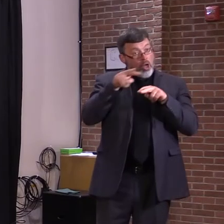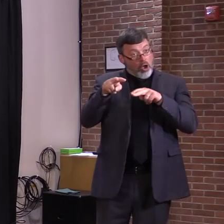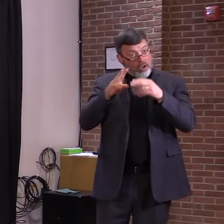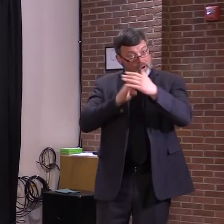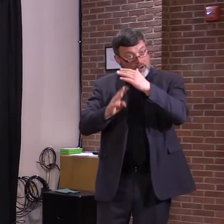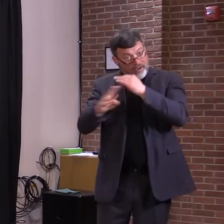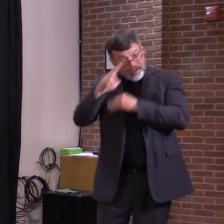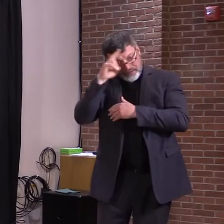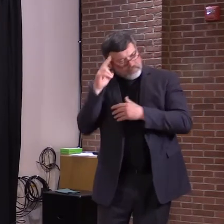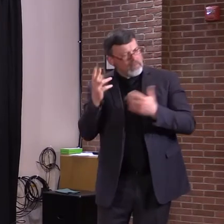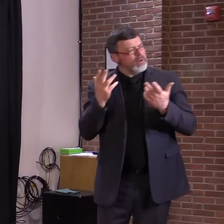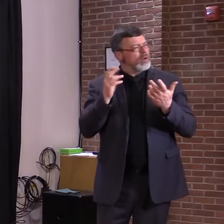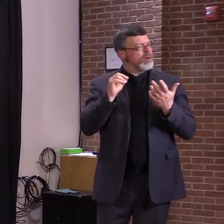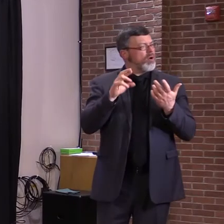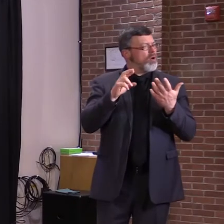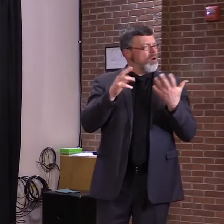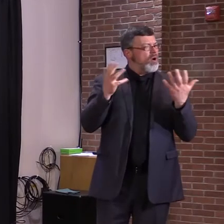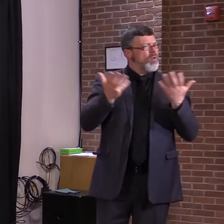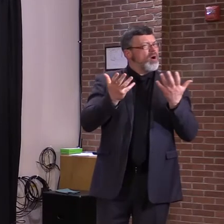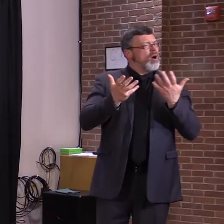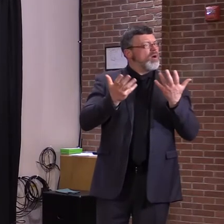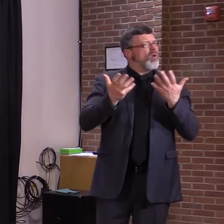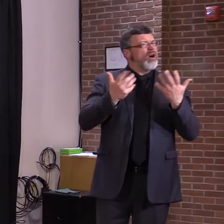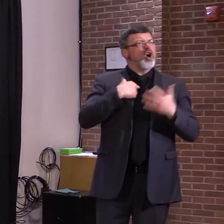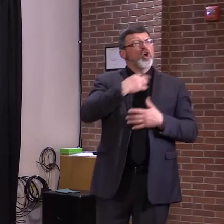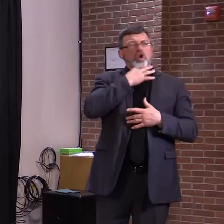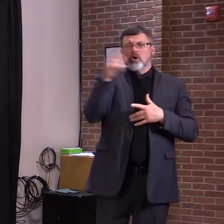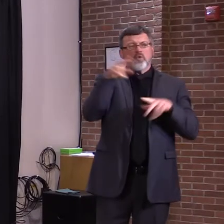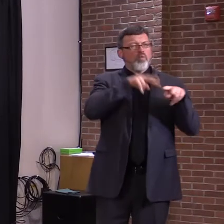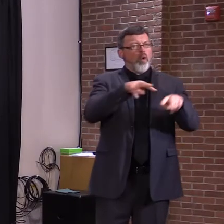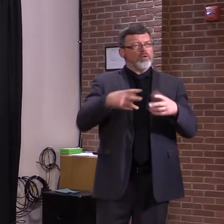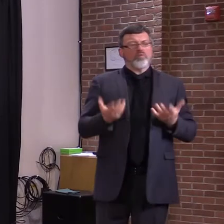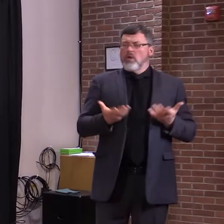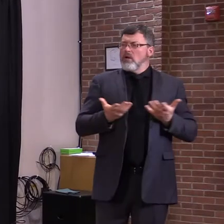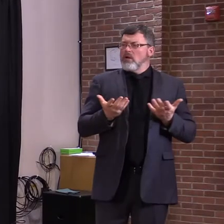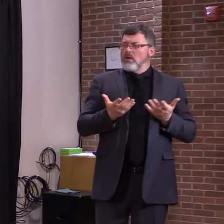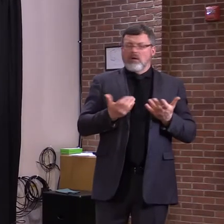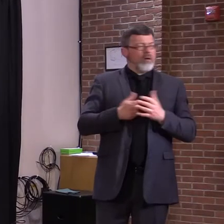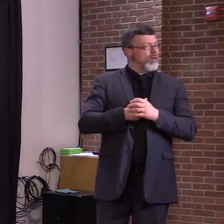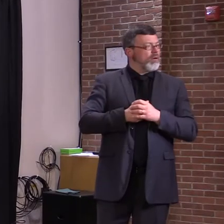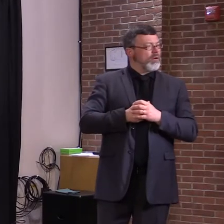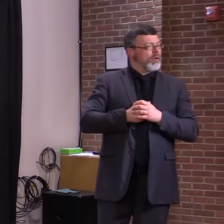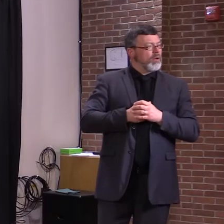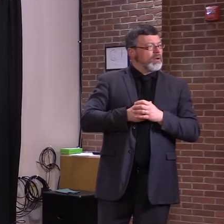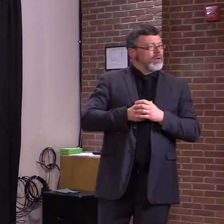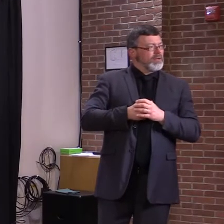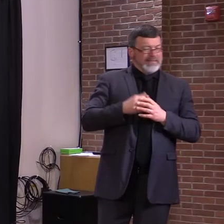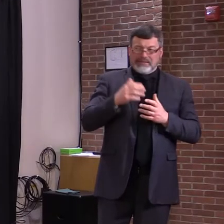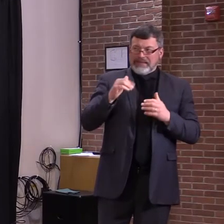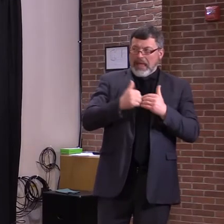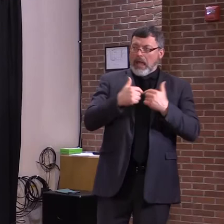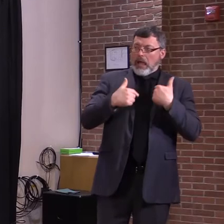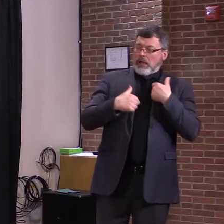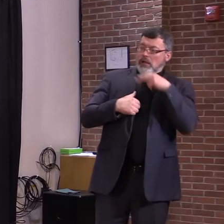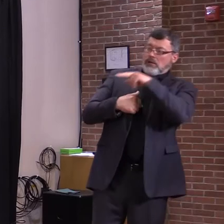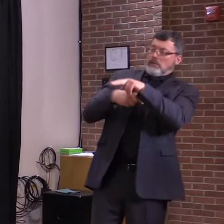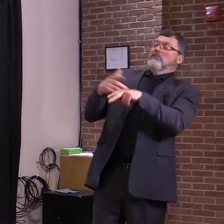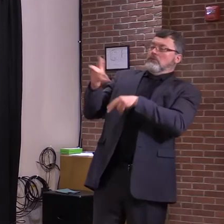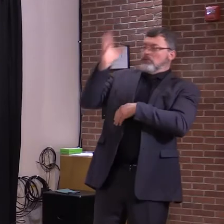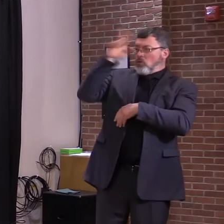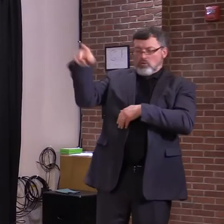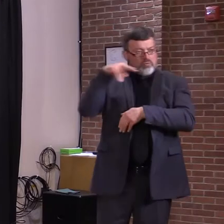or not COVID-related. People are just testing positive in the hospital. How do we know if we are in another